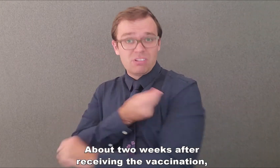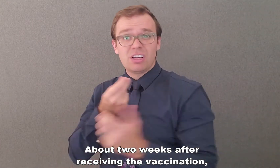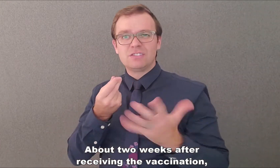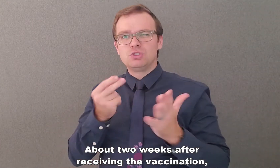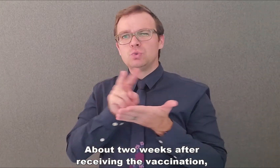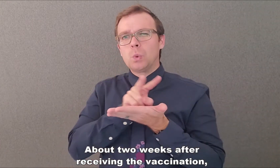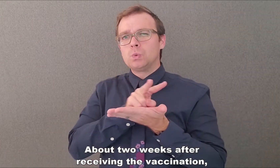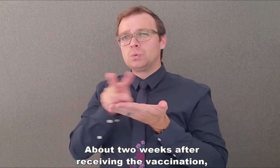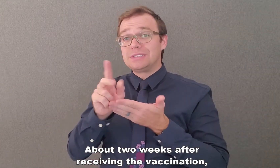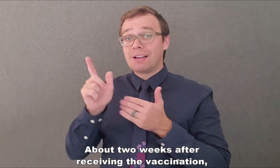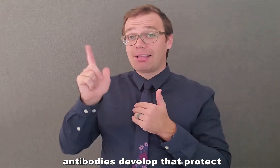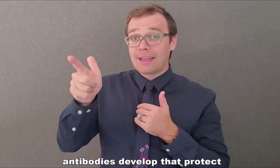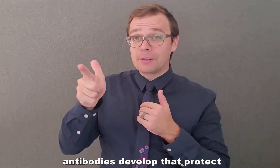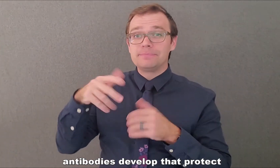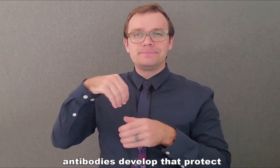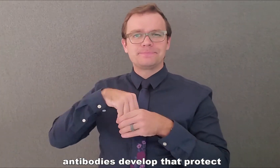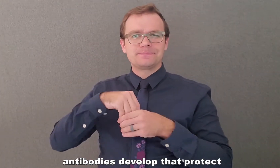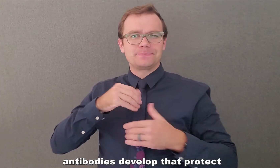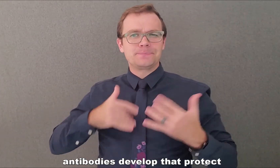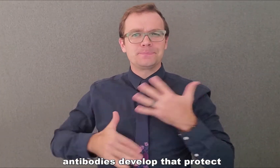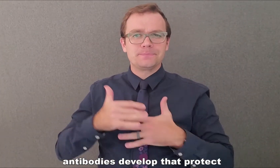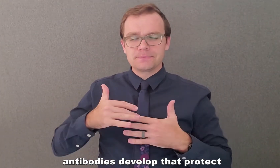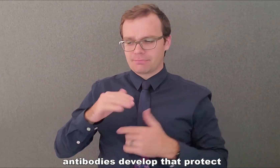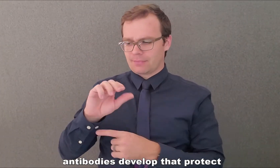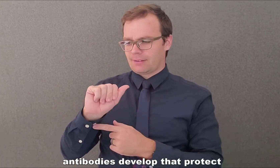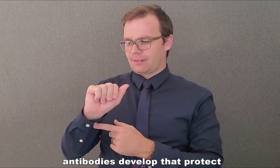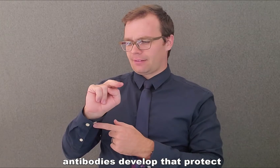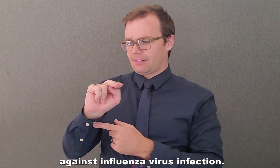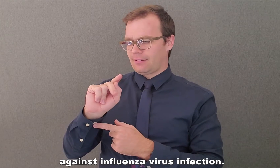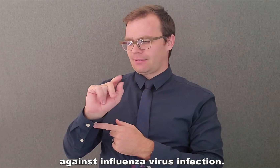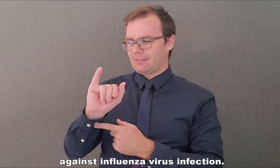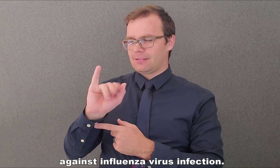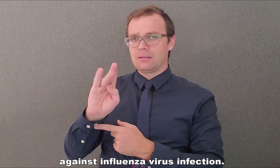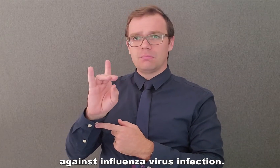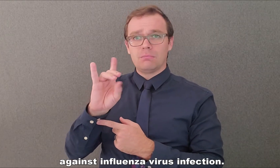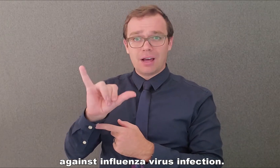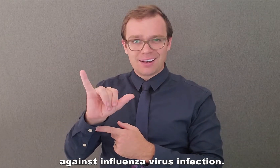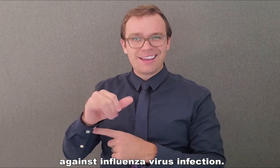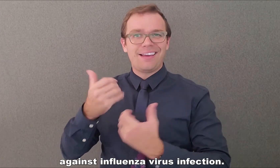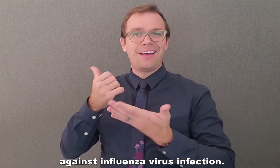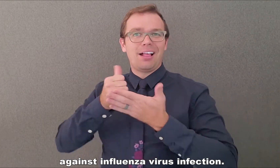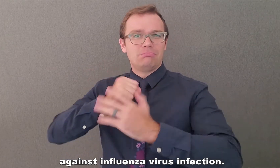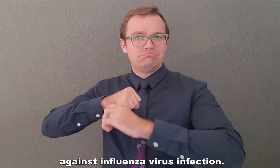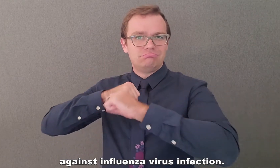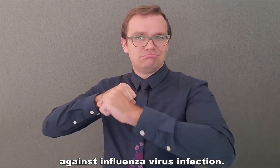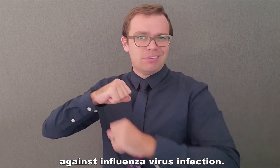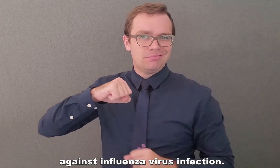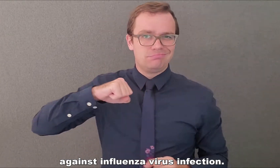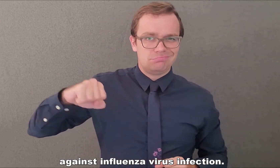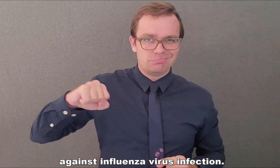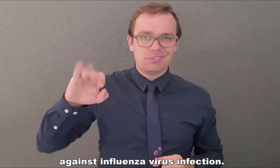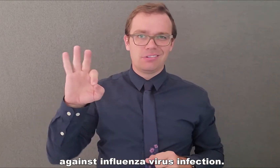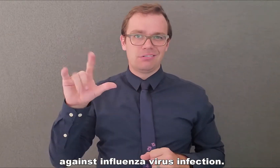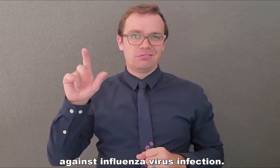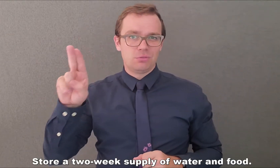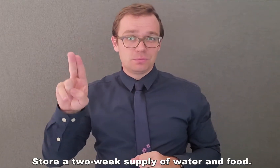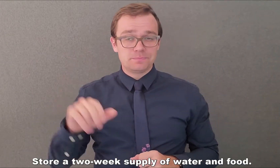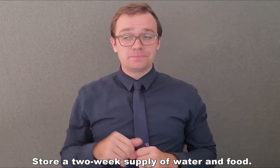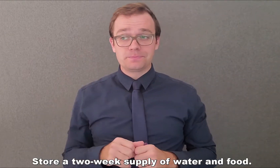vaccination, antibodies develop that protect against influenza virus infection. Store a